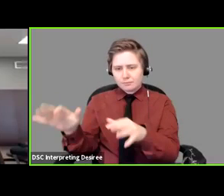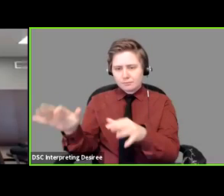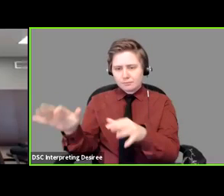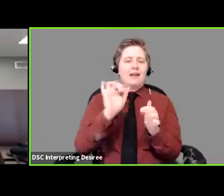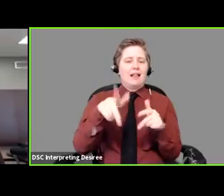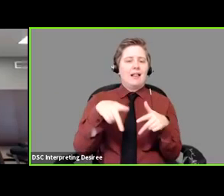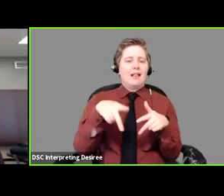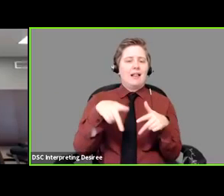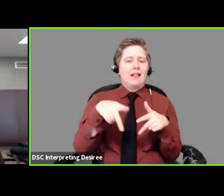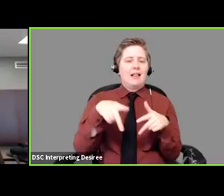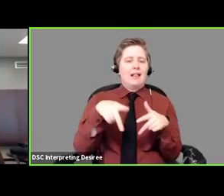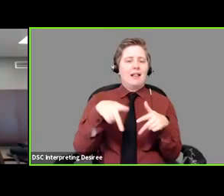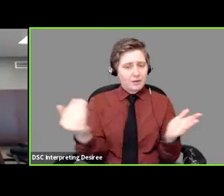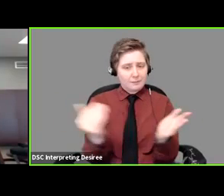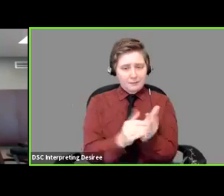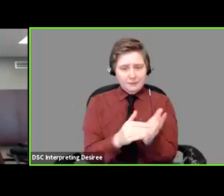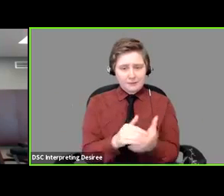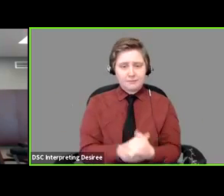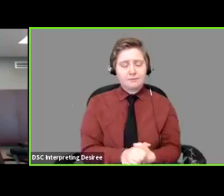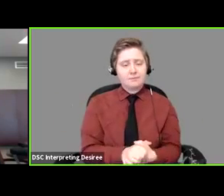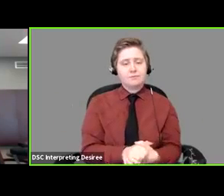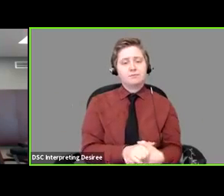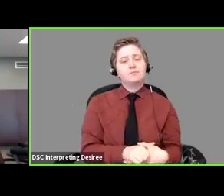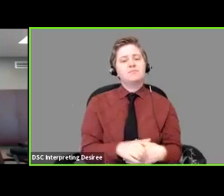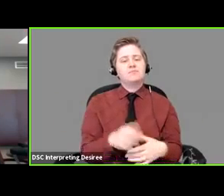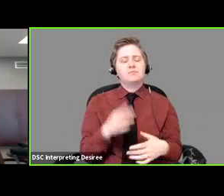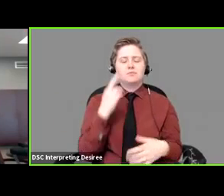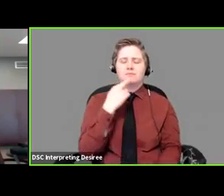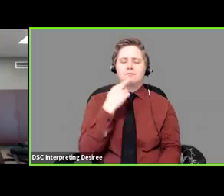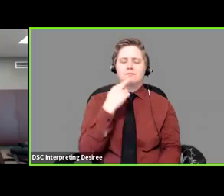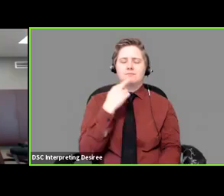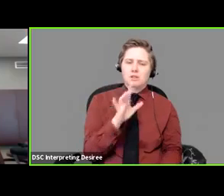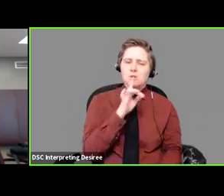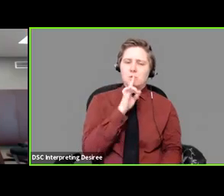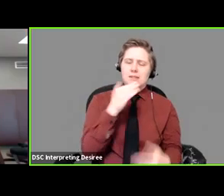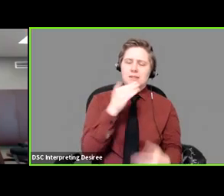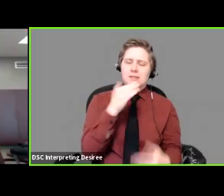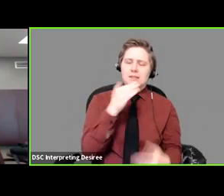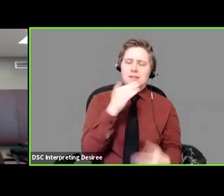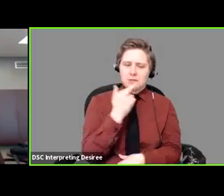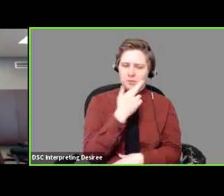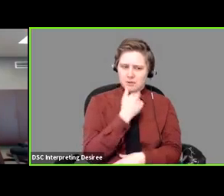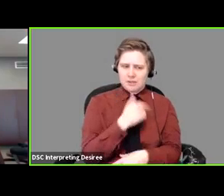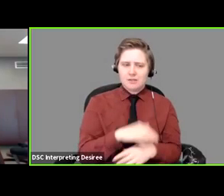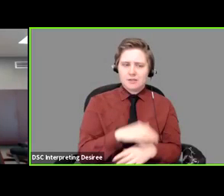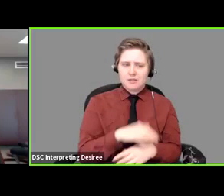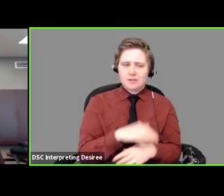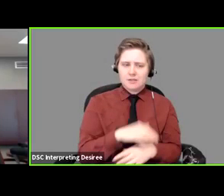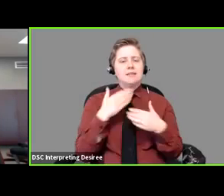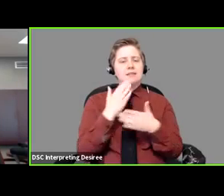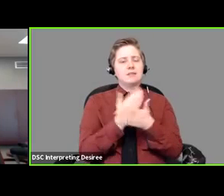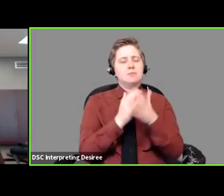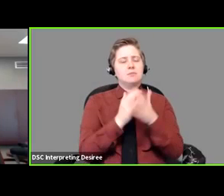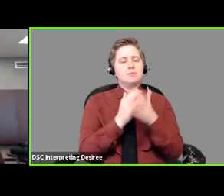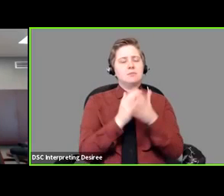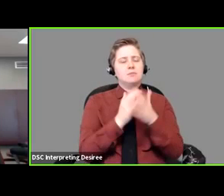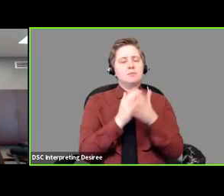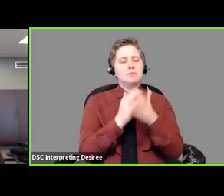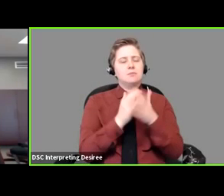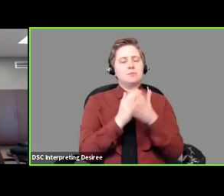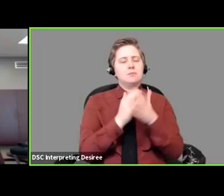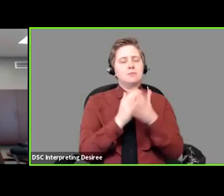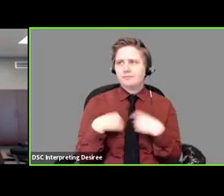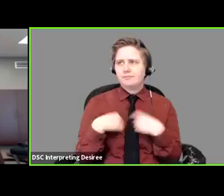further. Restaurants, I want to really say thank you to the restaurants. We've had some great conversations over the